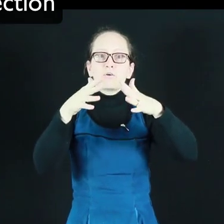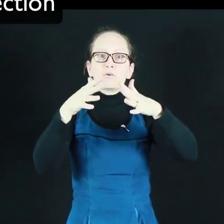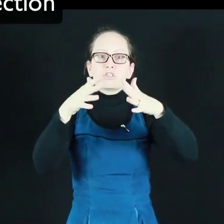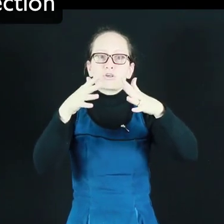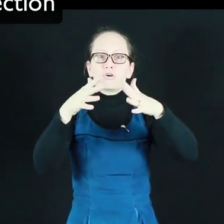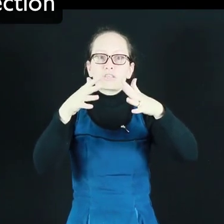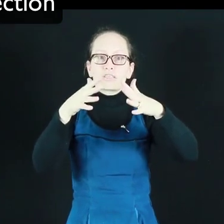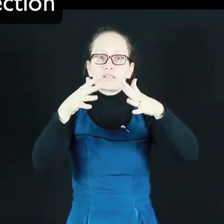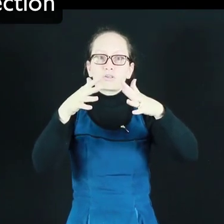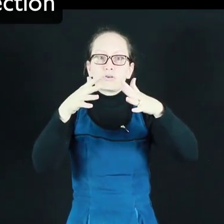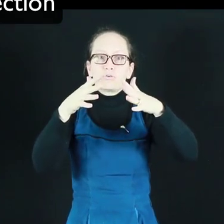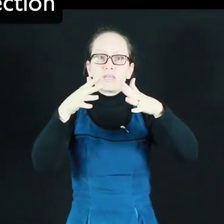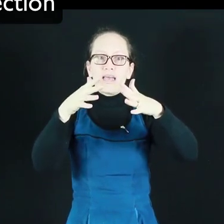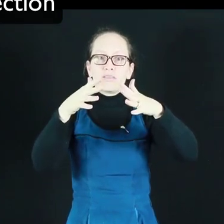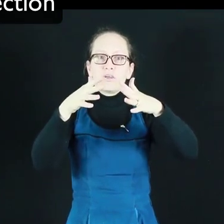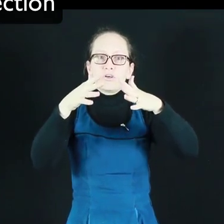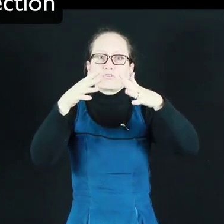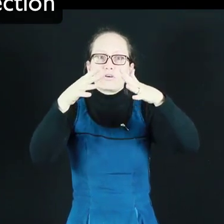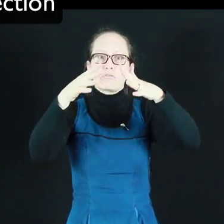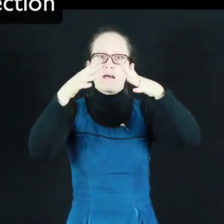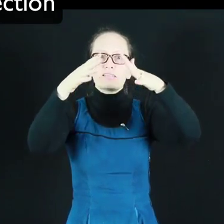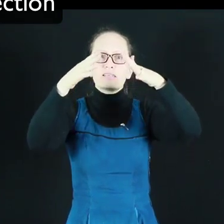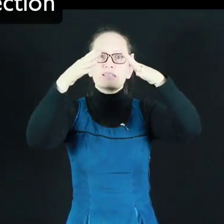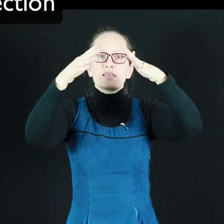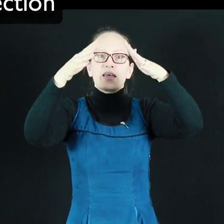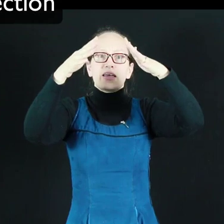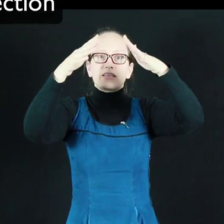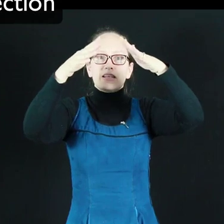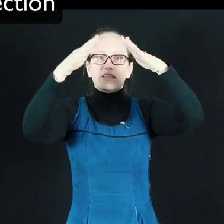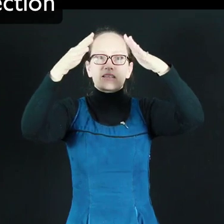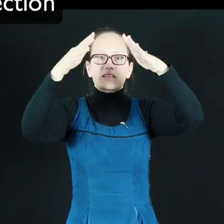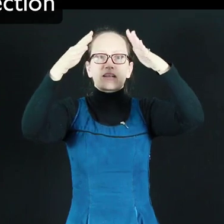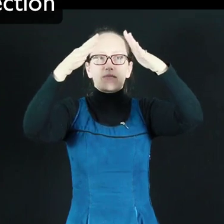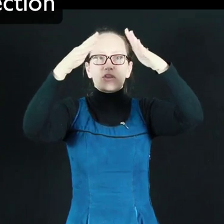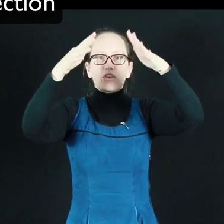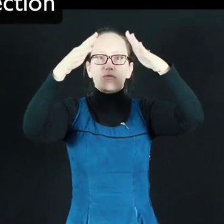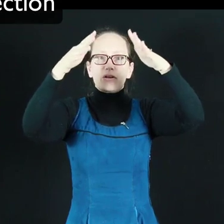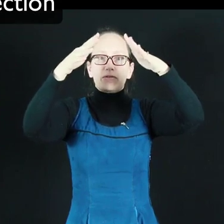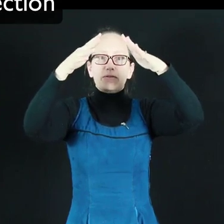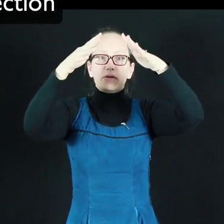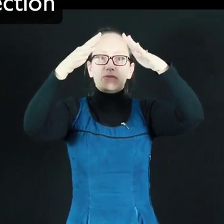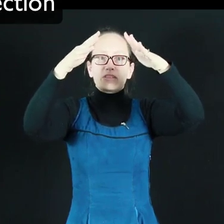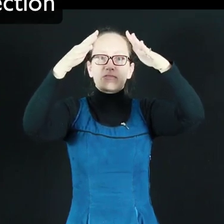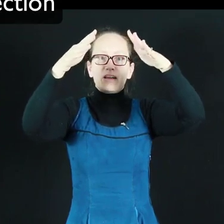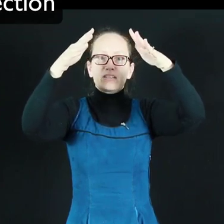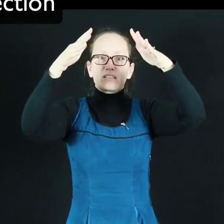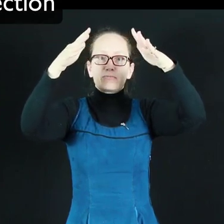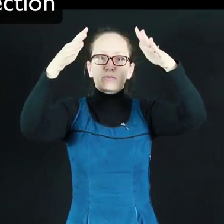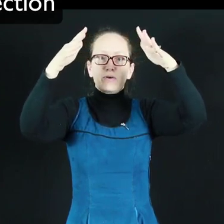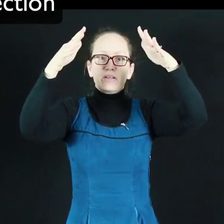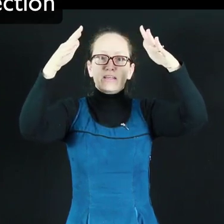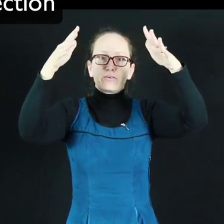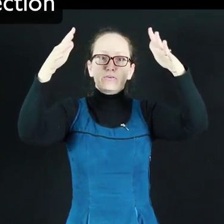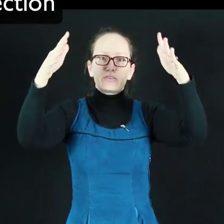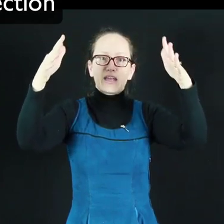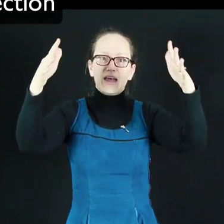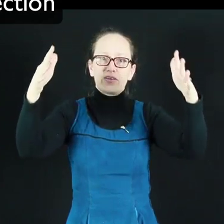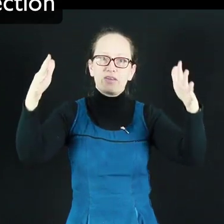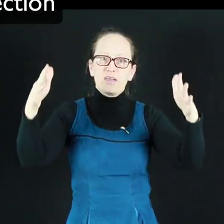which causes it to cool down. So it rises until it's come to thermal equilibrium with the surroundings, at which point it cools down